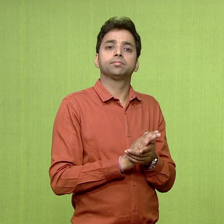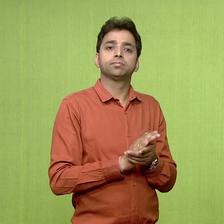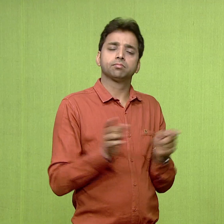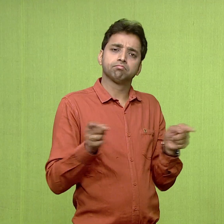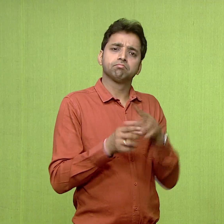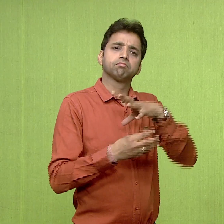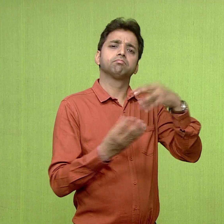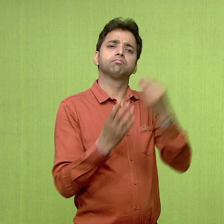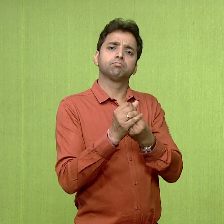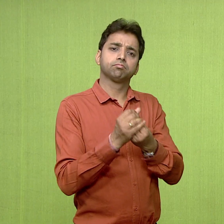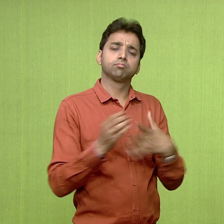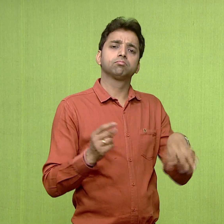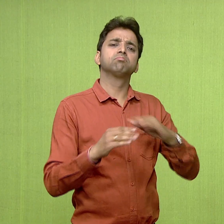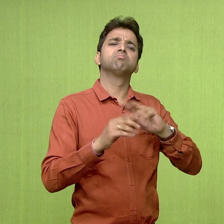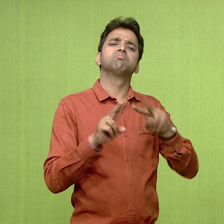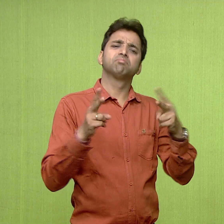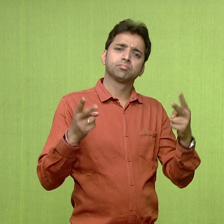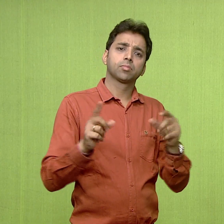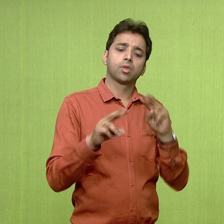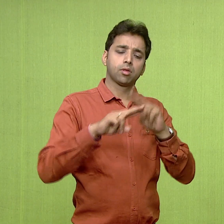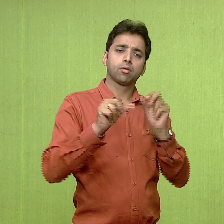total of different factors